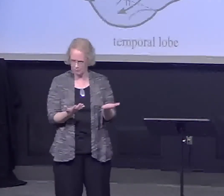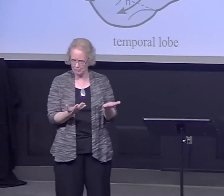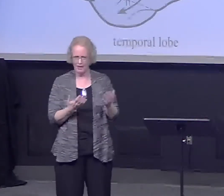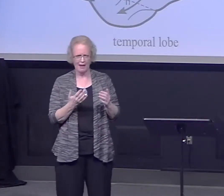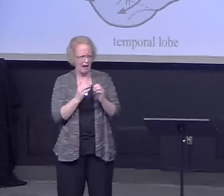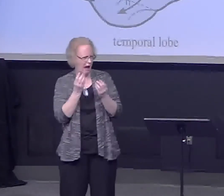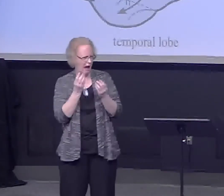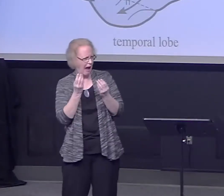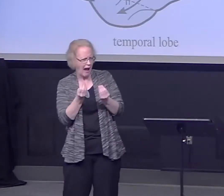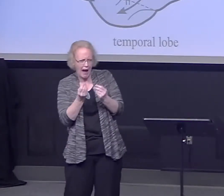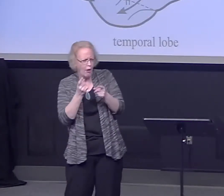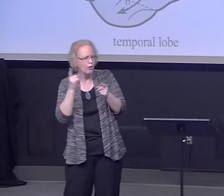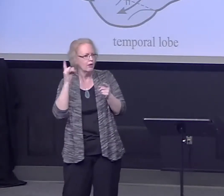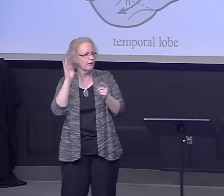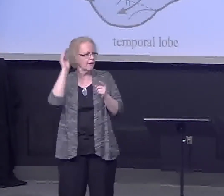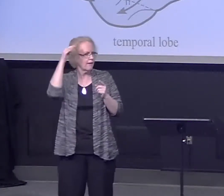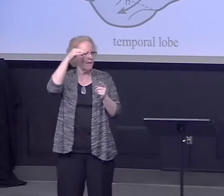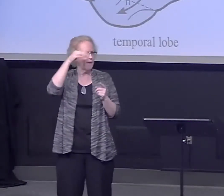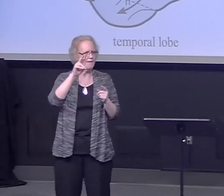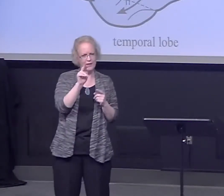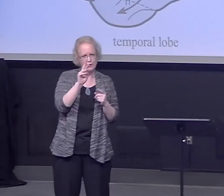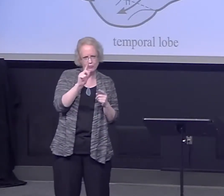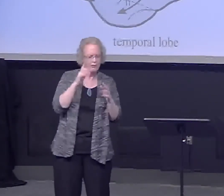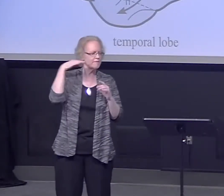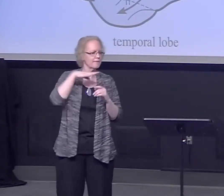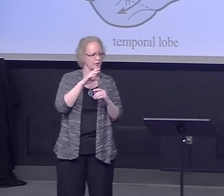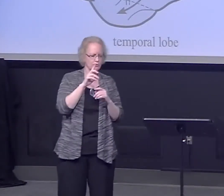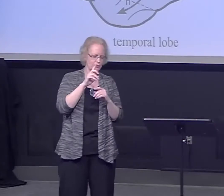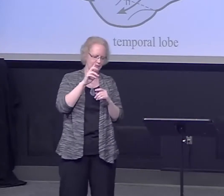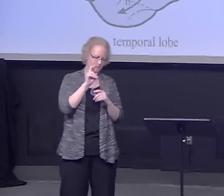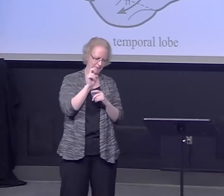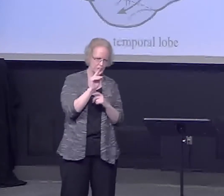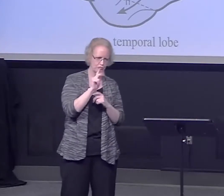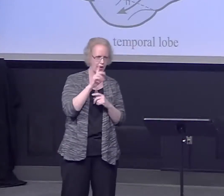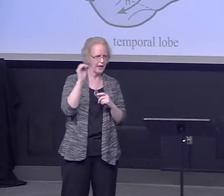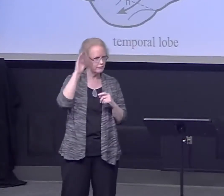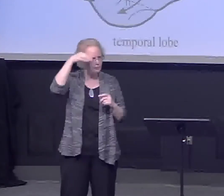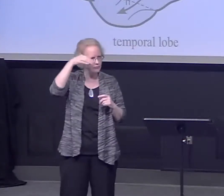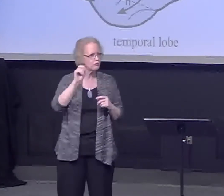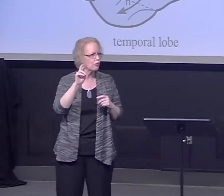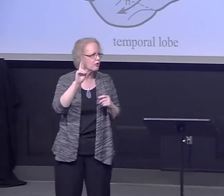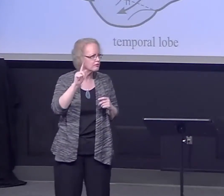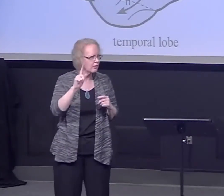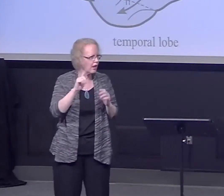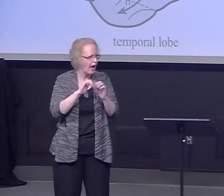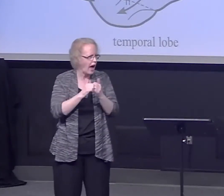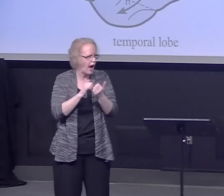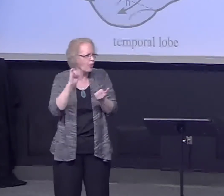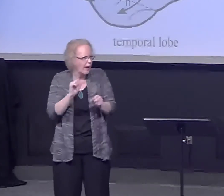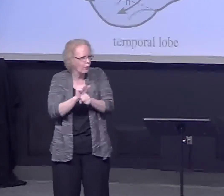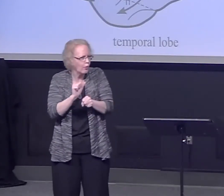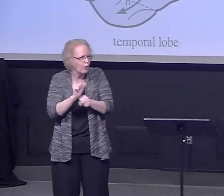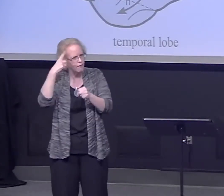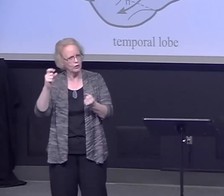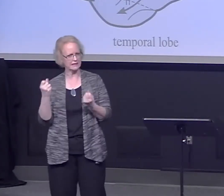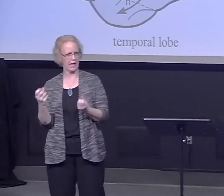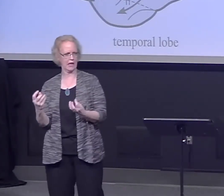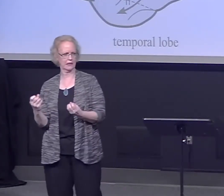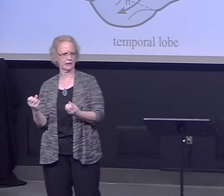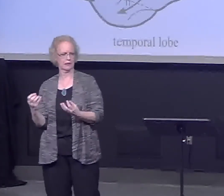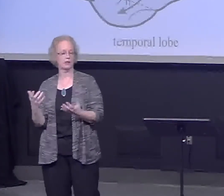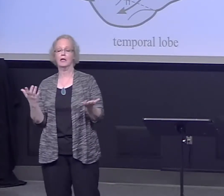the dorsal pathway in the visual system the substrate maybe for sign languages? And although, we got into an